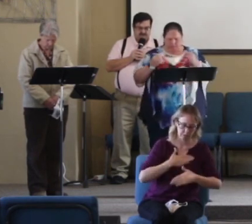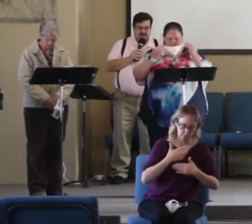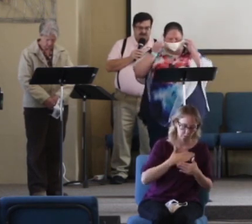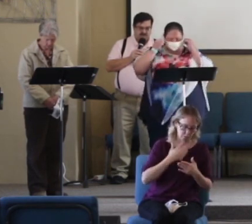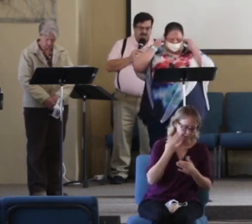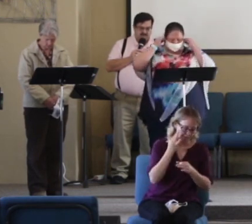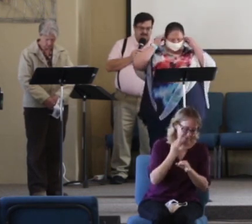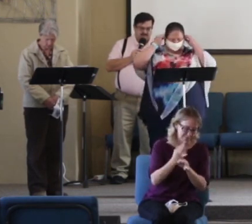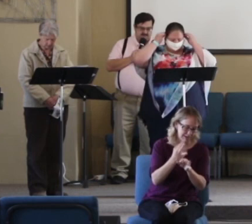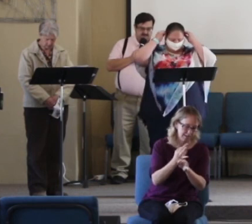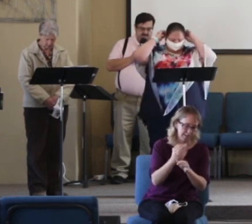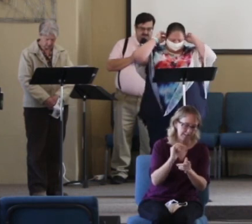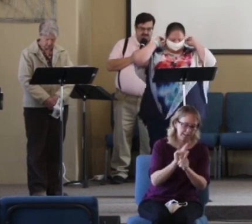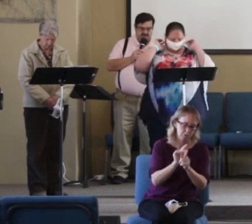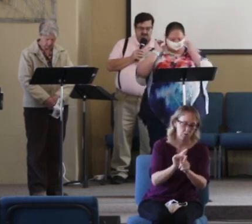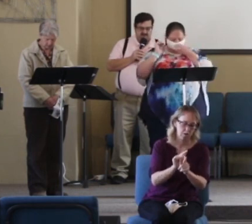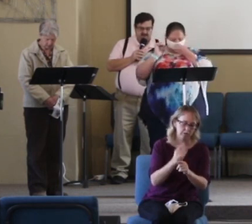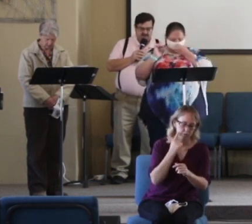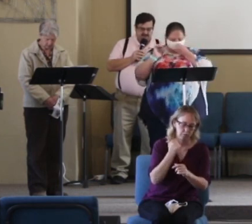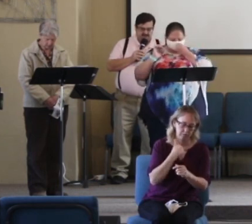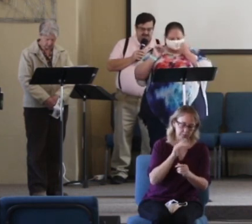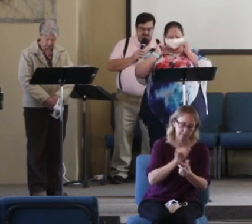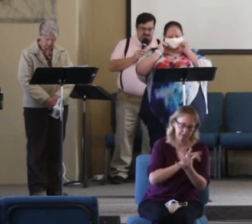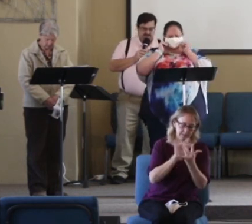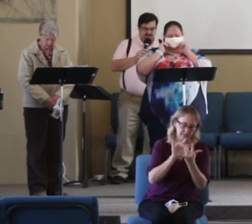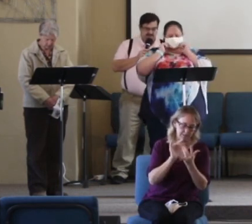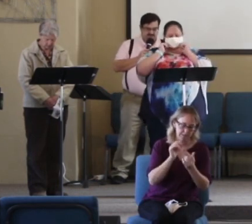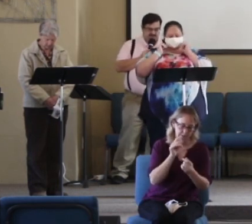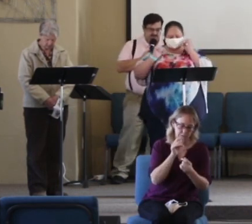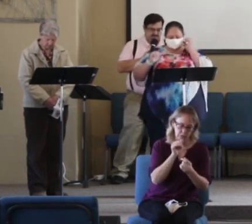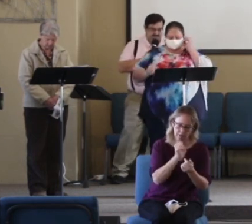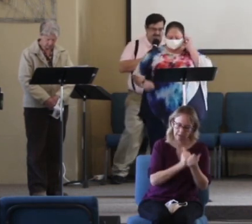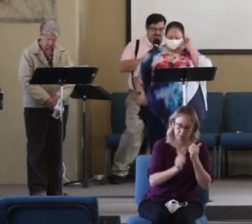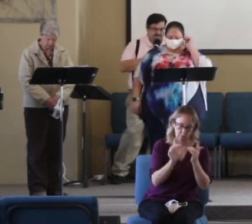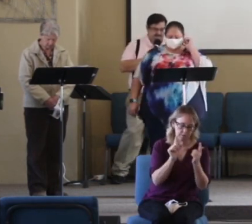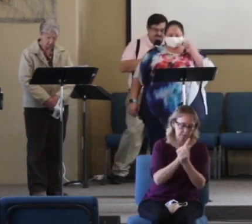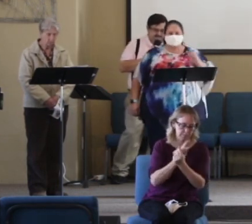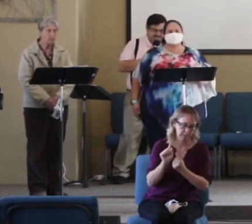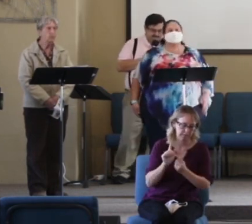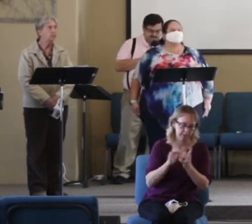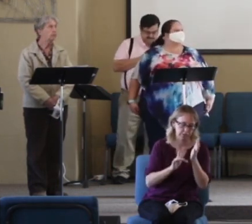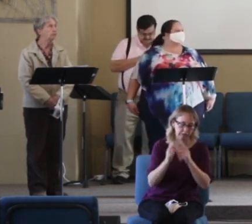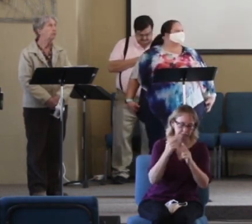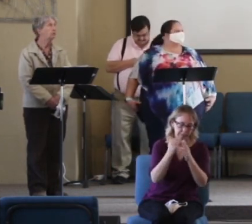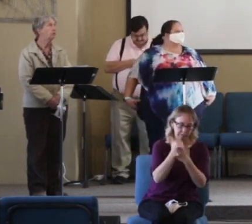that walk to all we might come in contact this week. In Your name we pray. Amen.